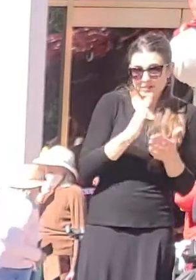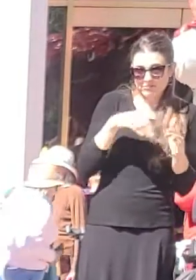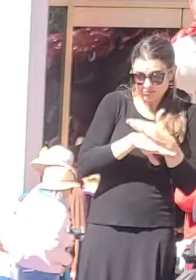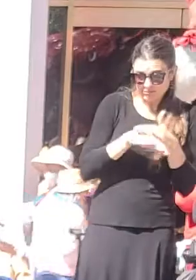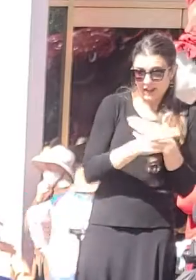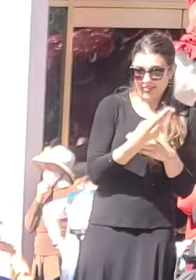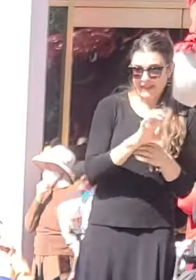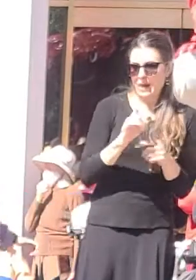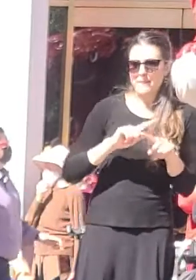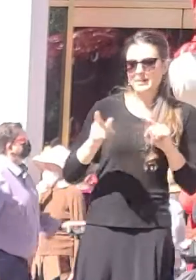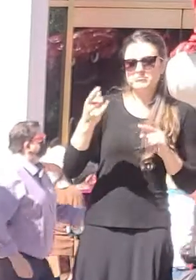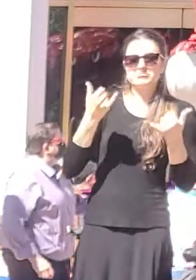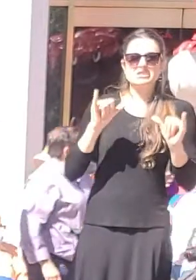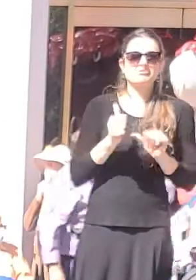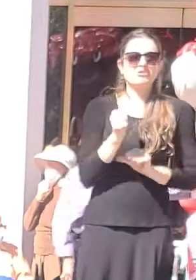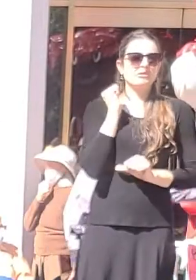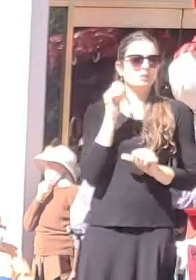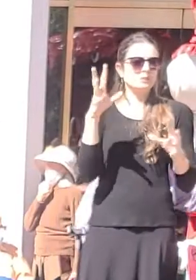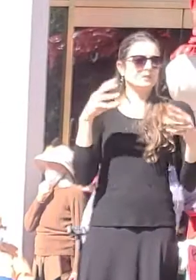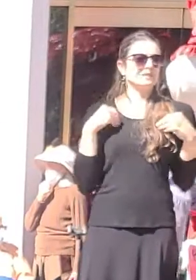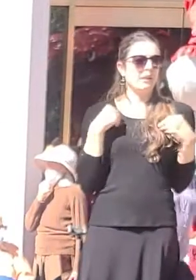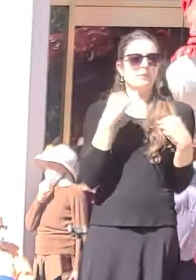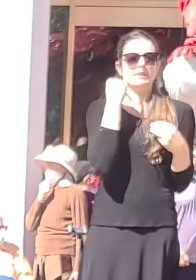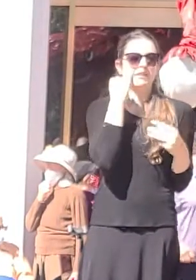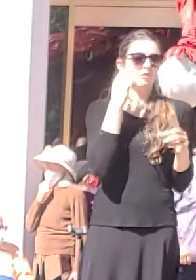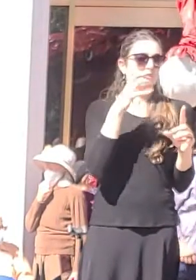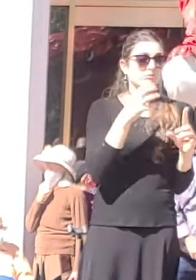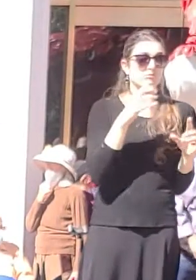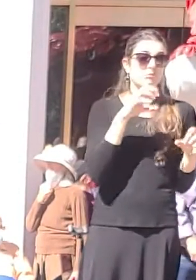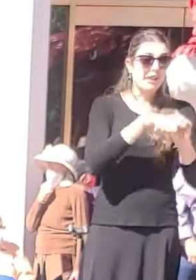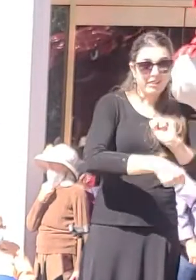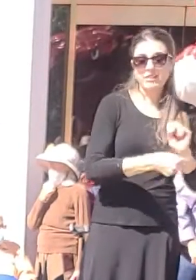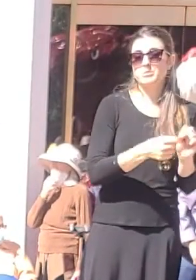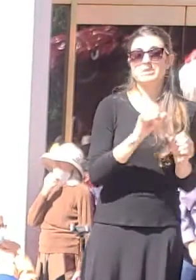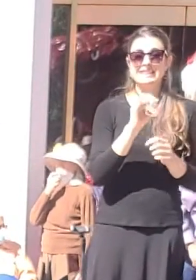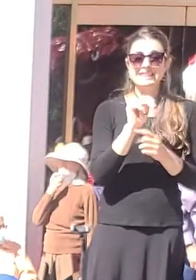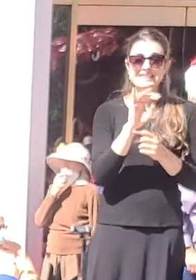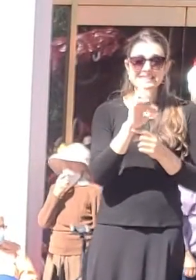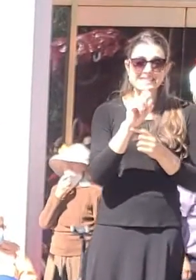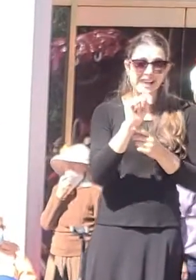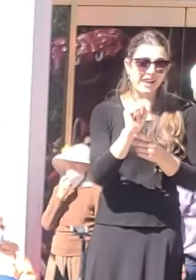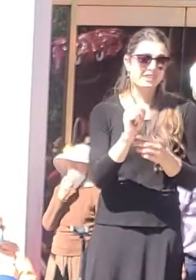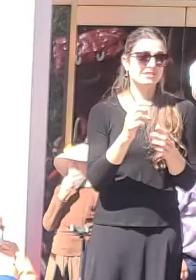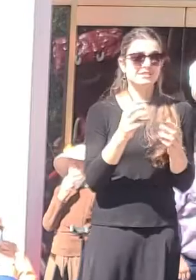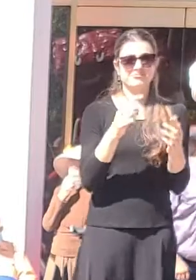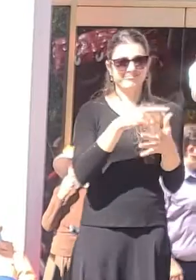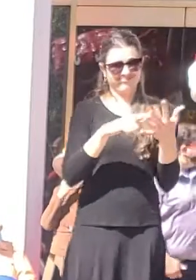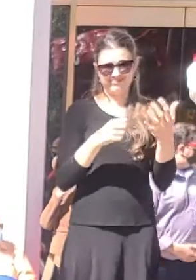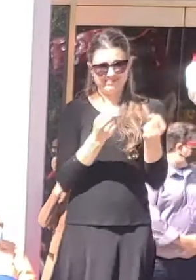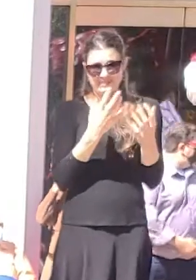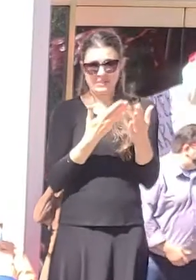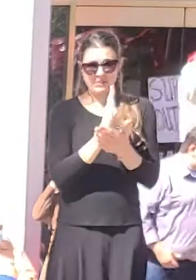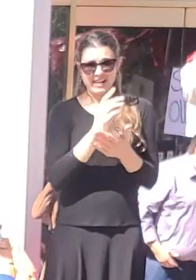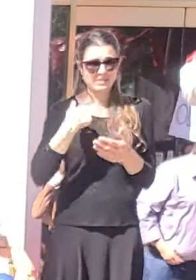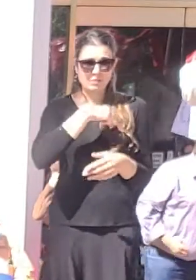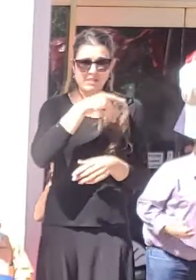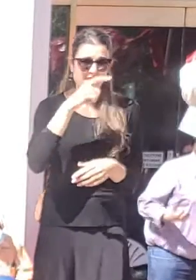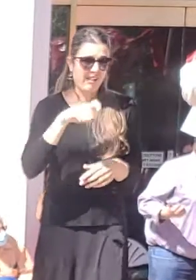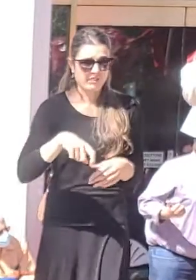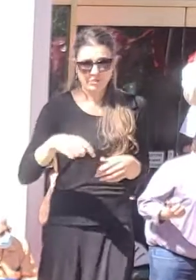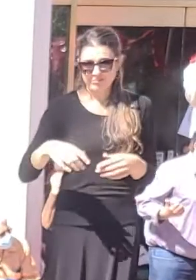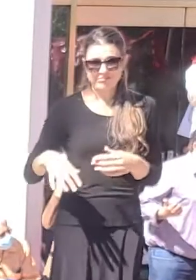except in cases of rape, incest, or a threat to the life of the pregnant person. We have to pay for it out of pocket, which can be